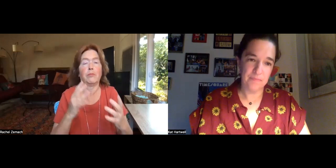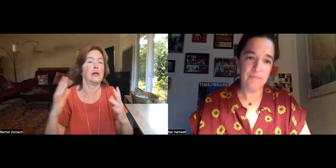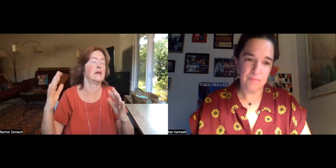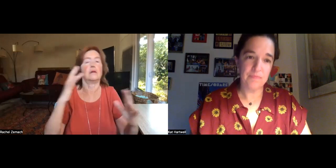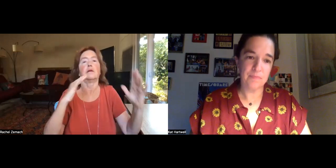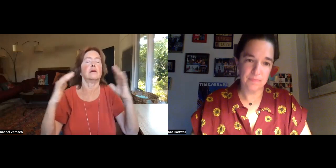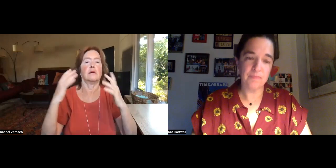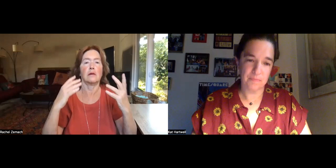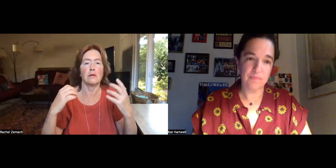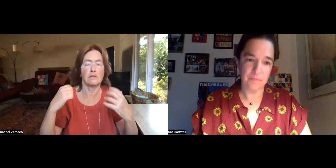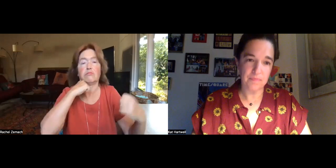money